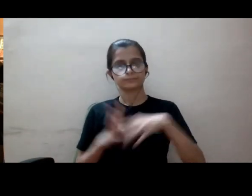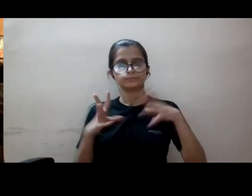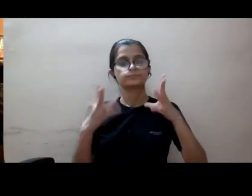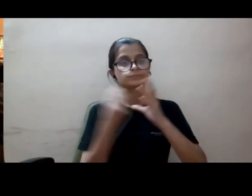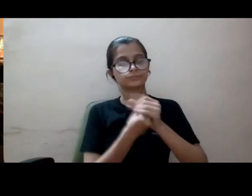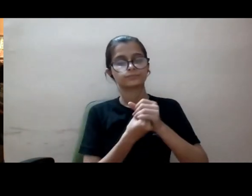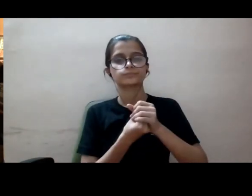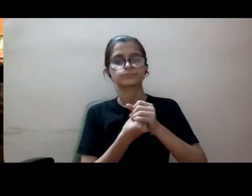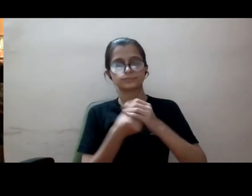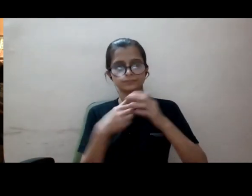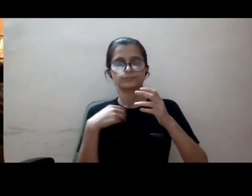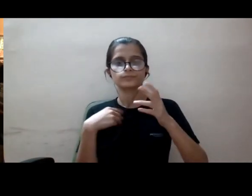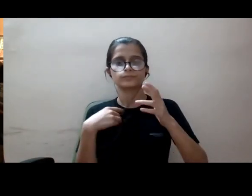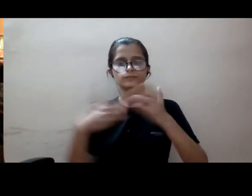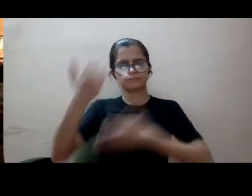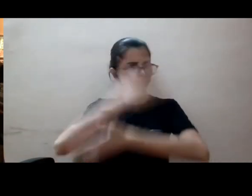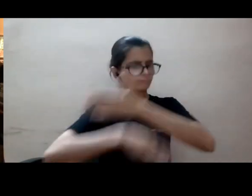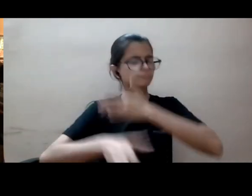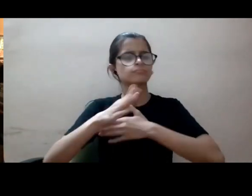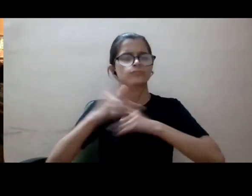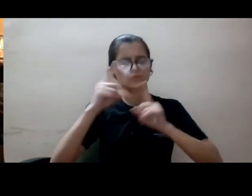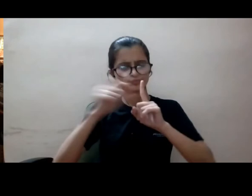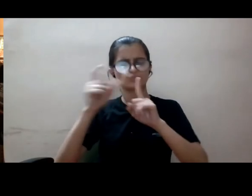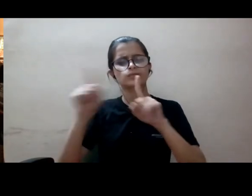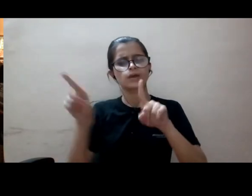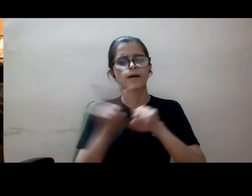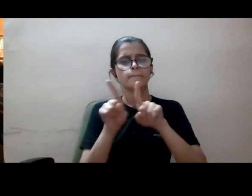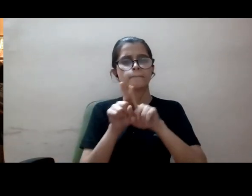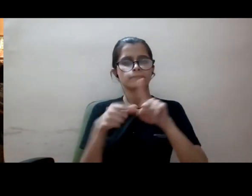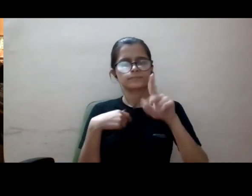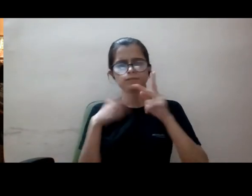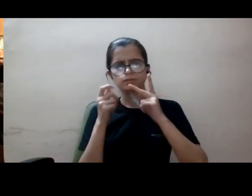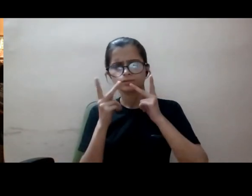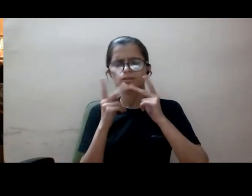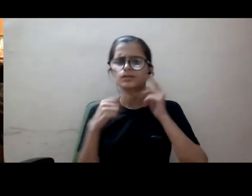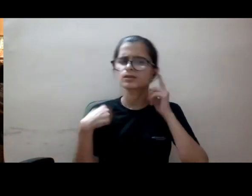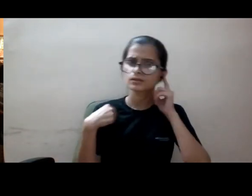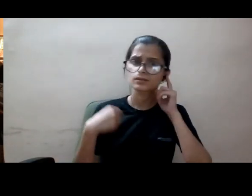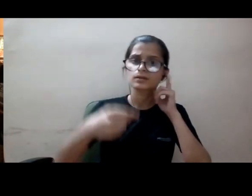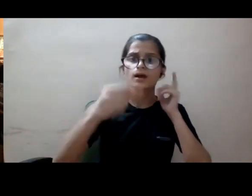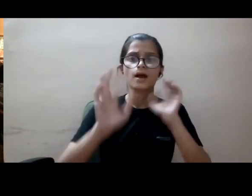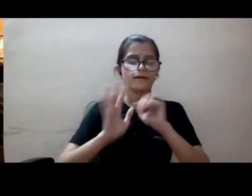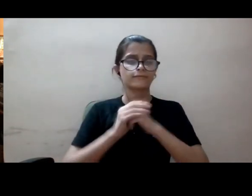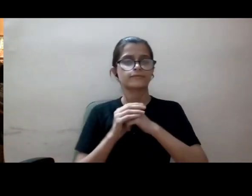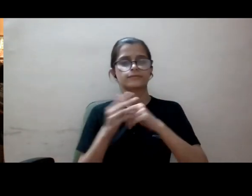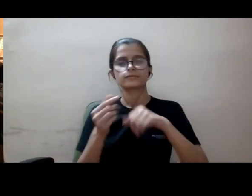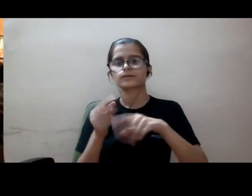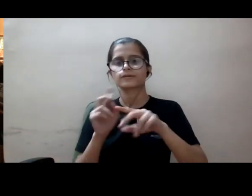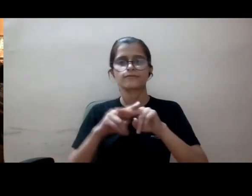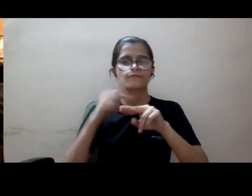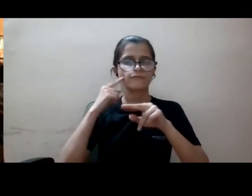as the disabled, right? We do. And we see this all the time in fiction and